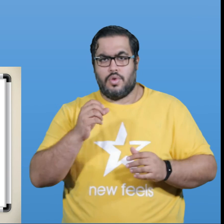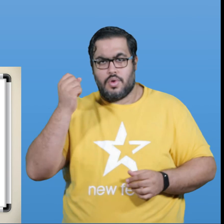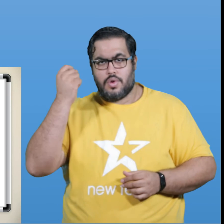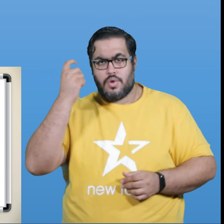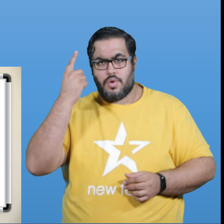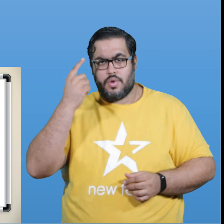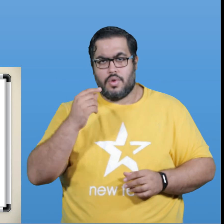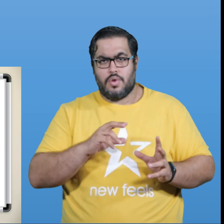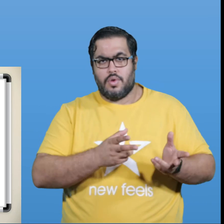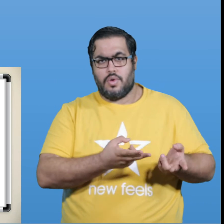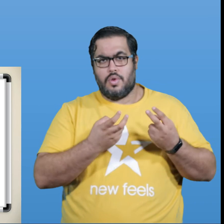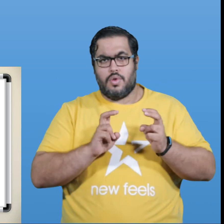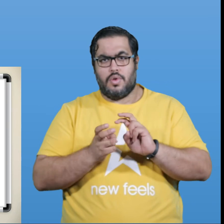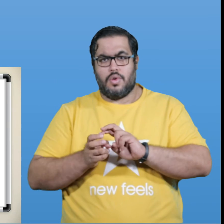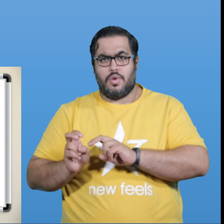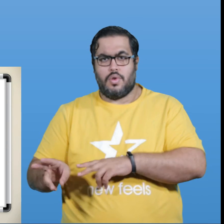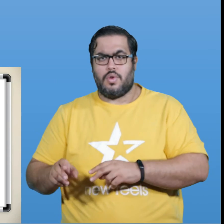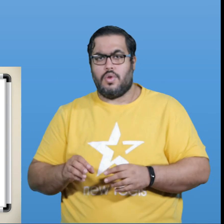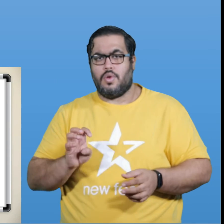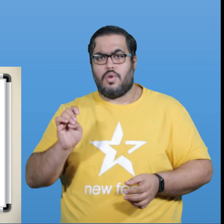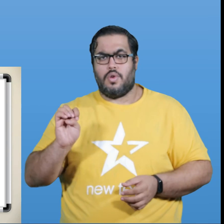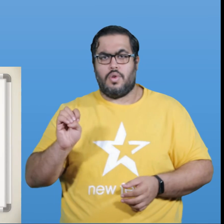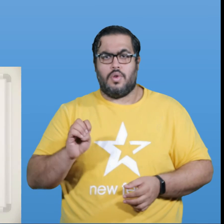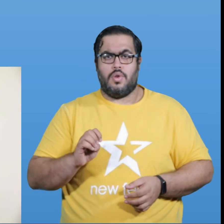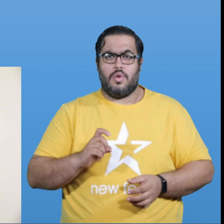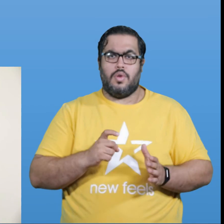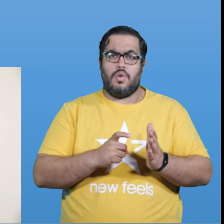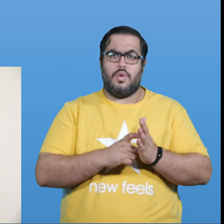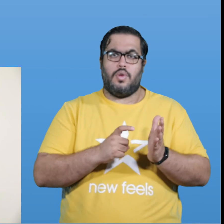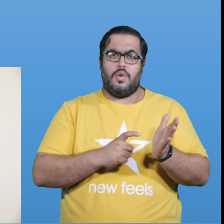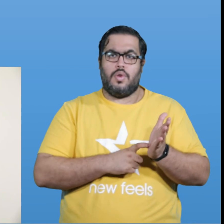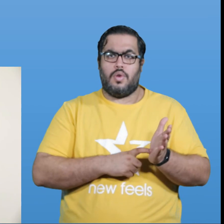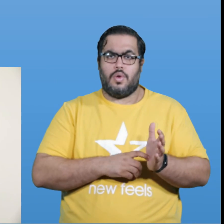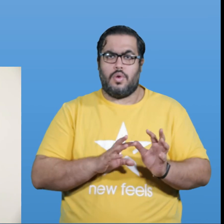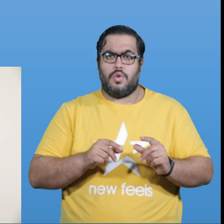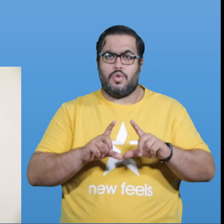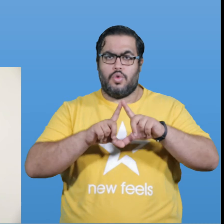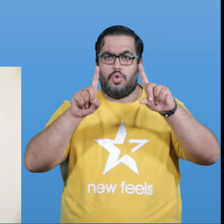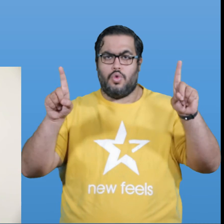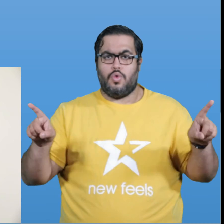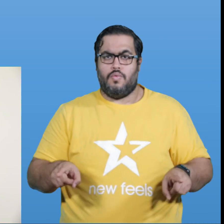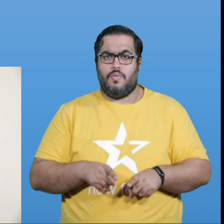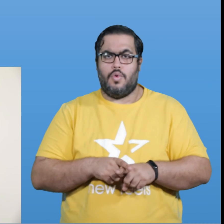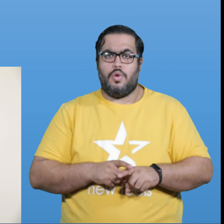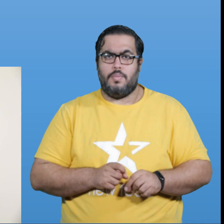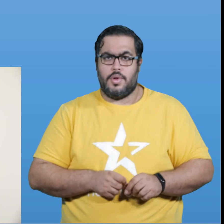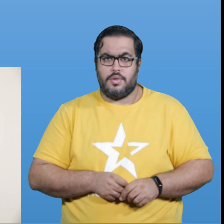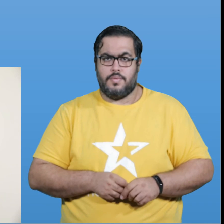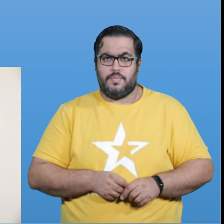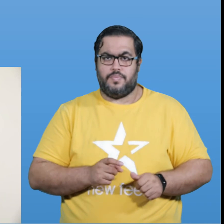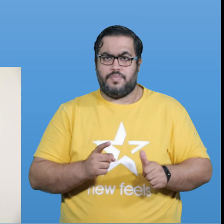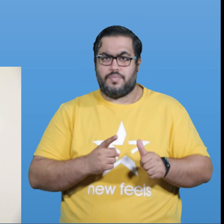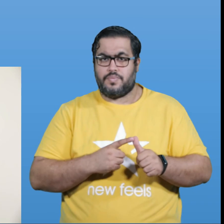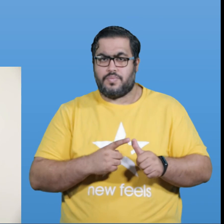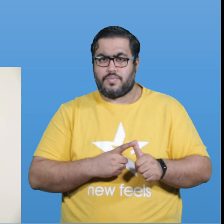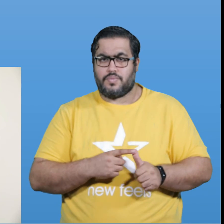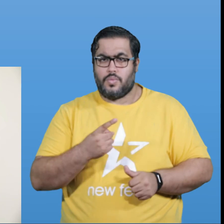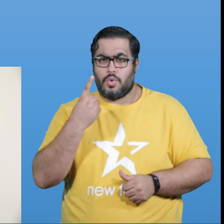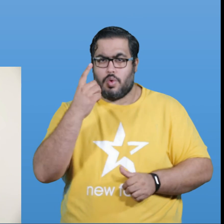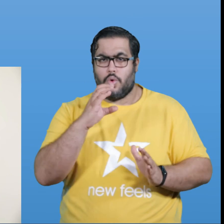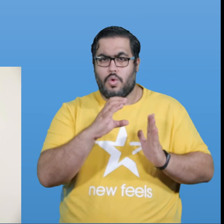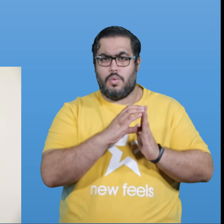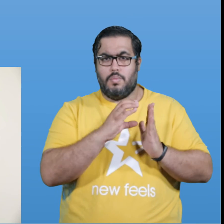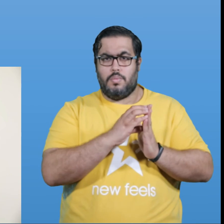the paraphrasing, spelling and grammar, and the format. What is the format for the summary making? It's one